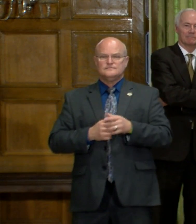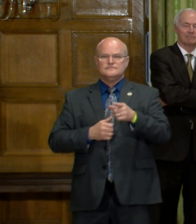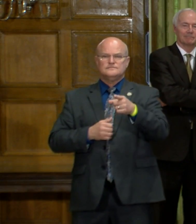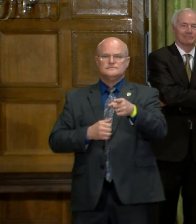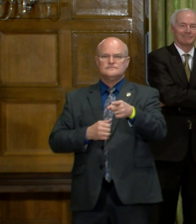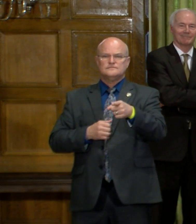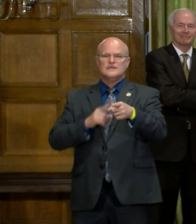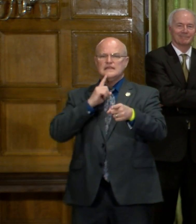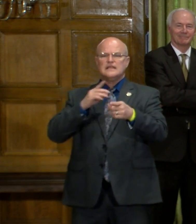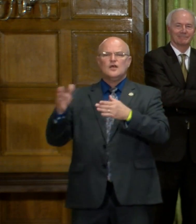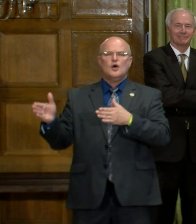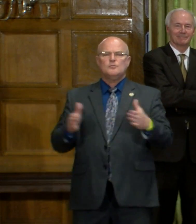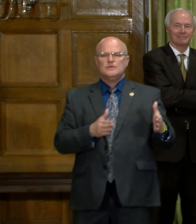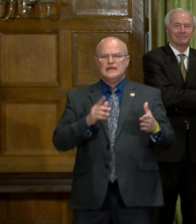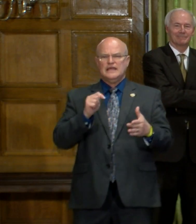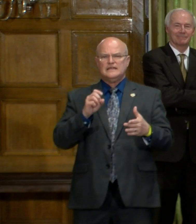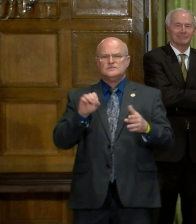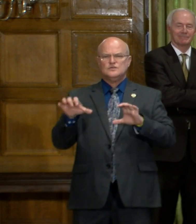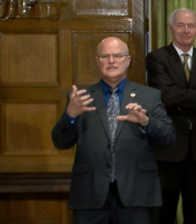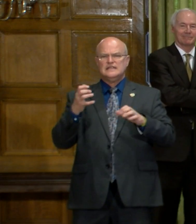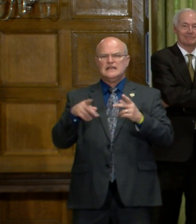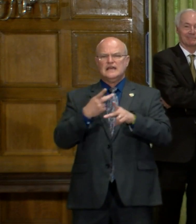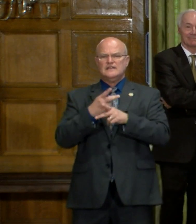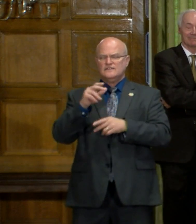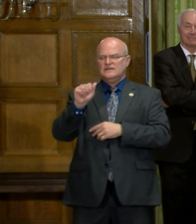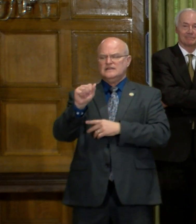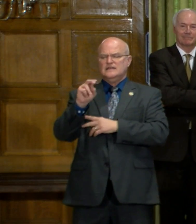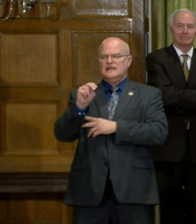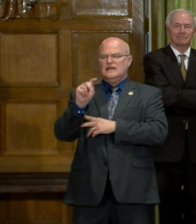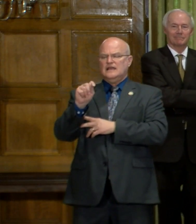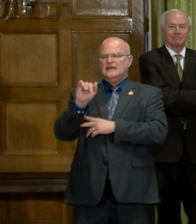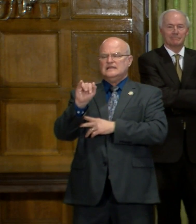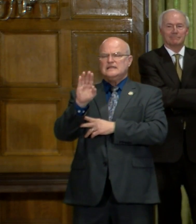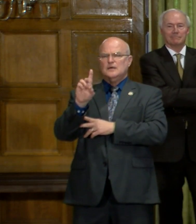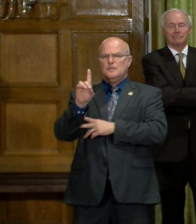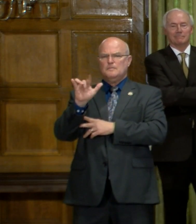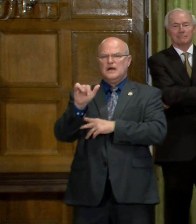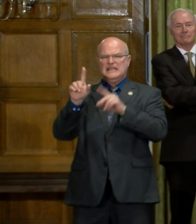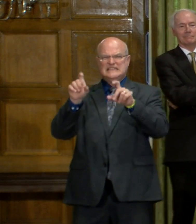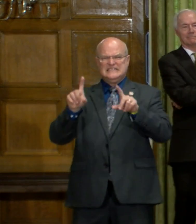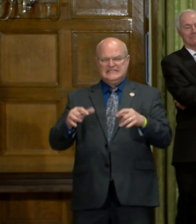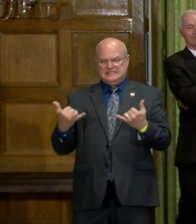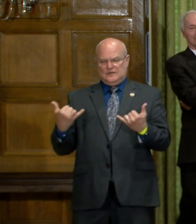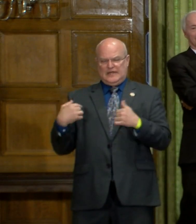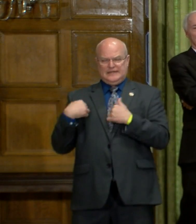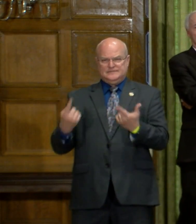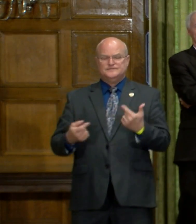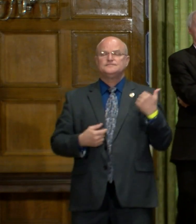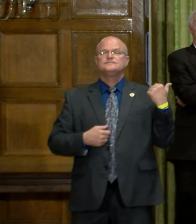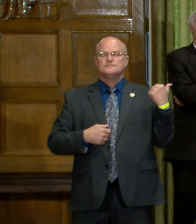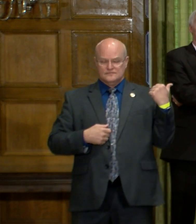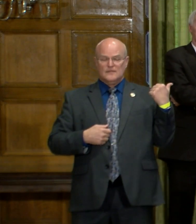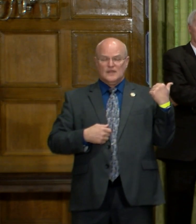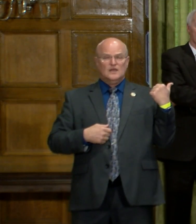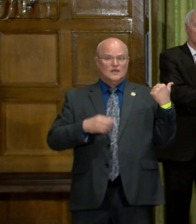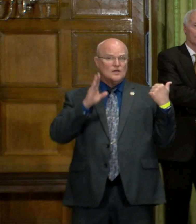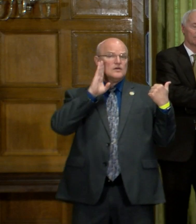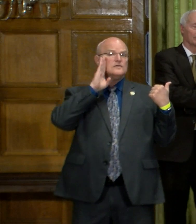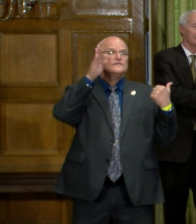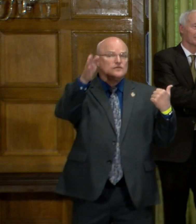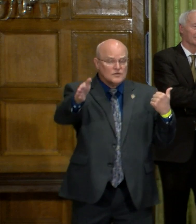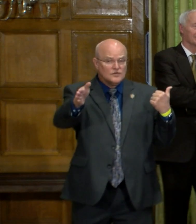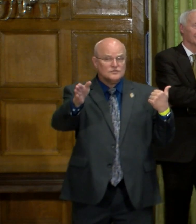Doctor, is there a plan to do any sort of antibody testing at this point? At some point, I'm sure we will